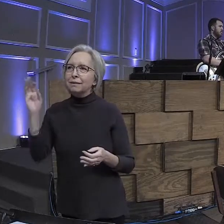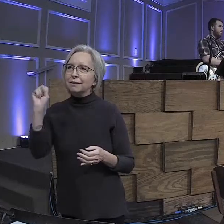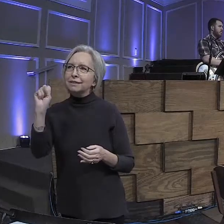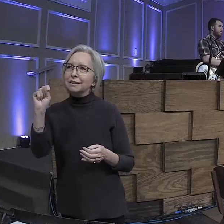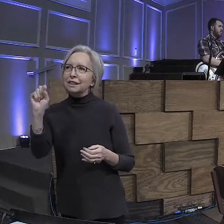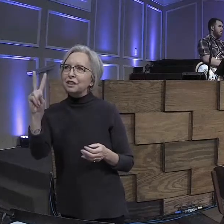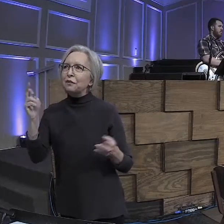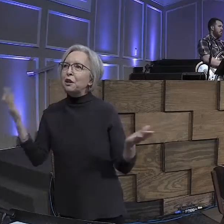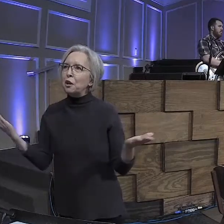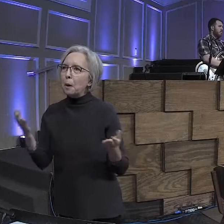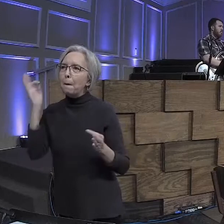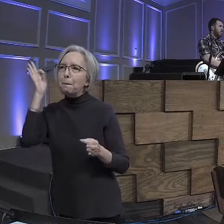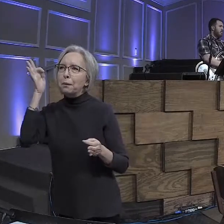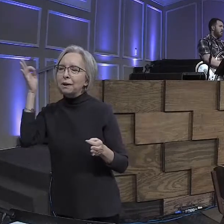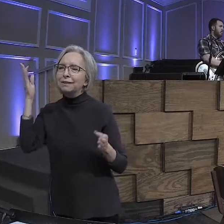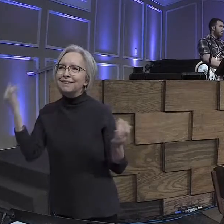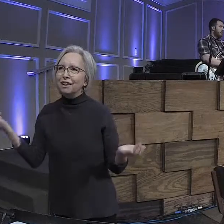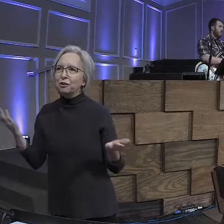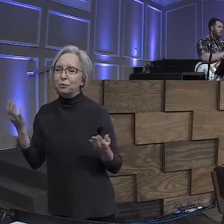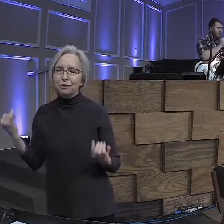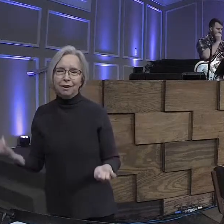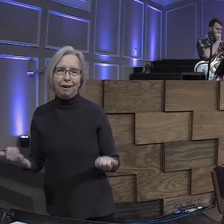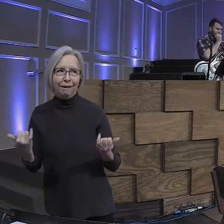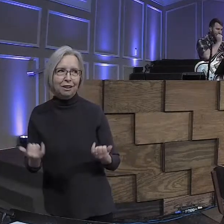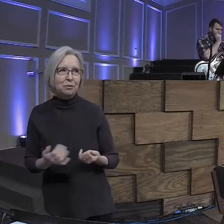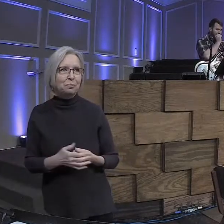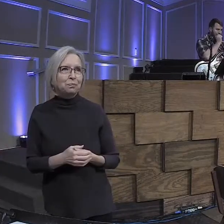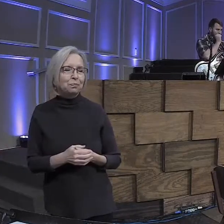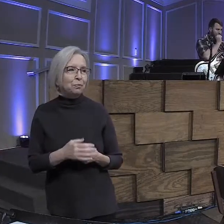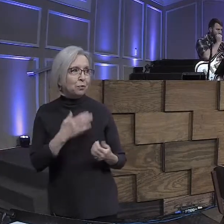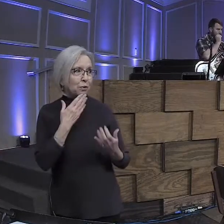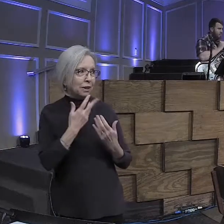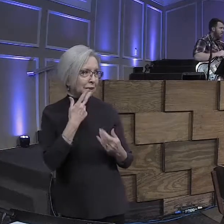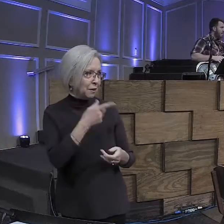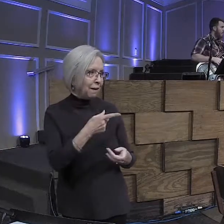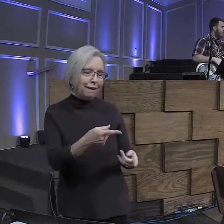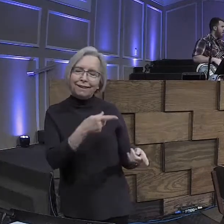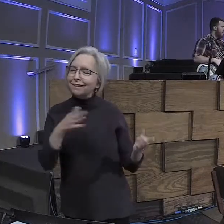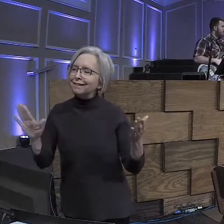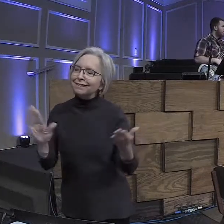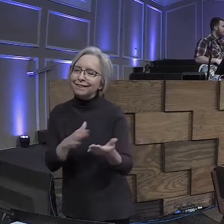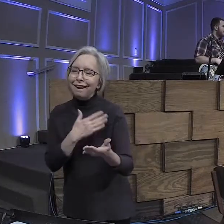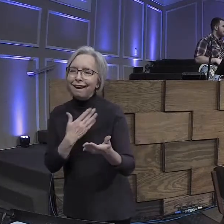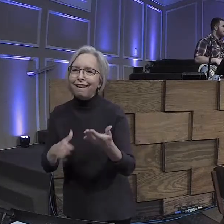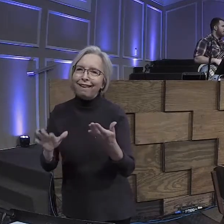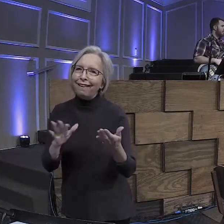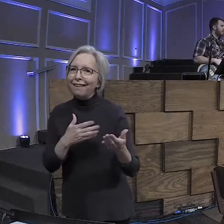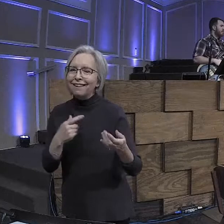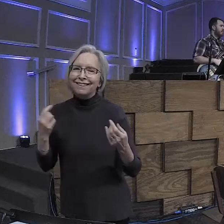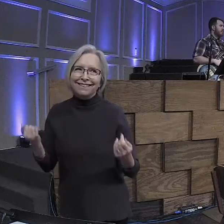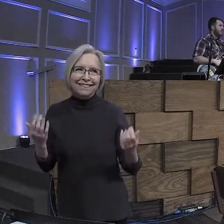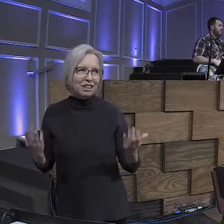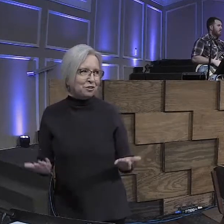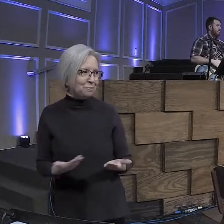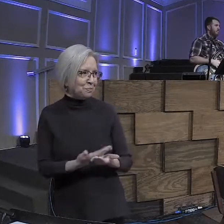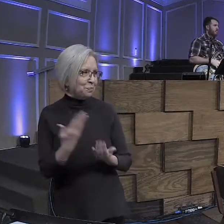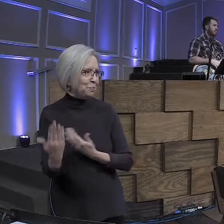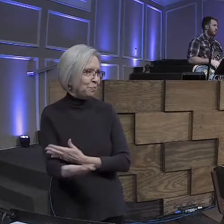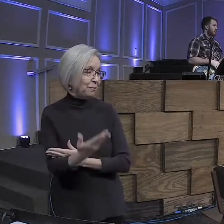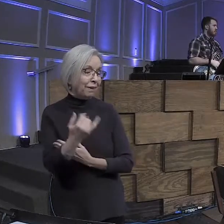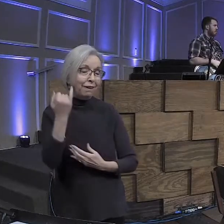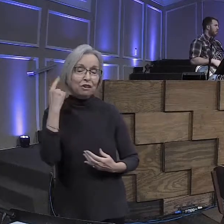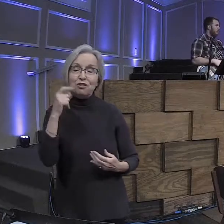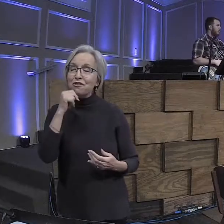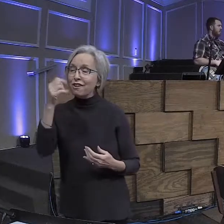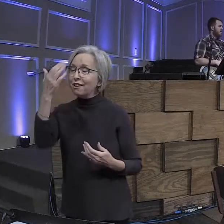Mary, on the front row. It's good to see you. He was singing and pointing. It's good to see you. If you don't know